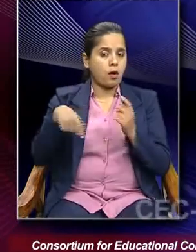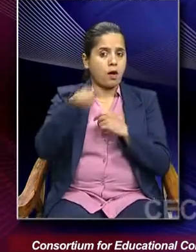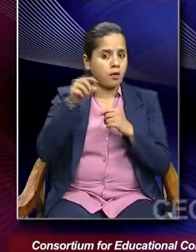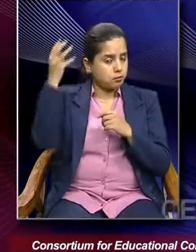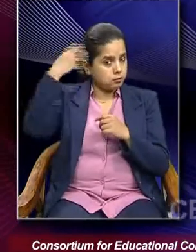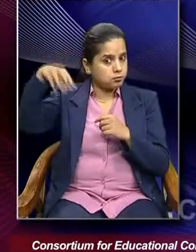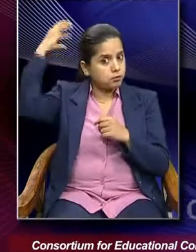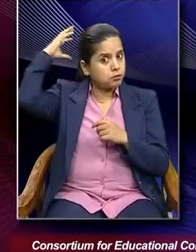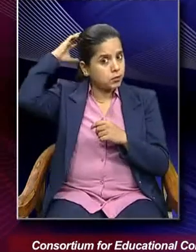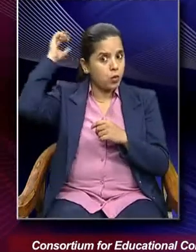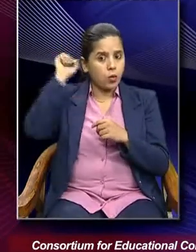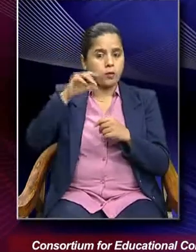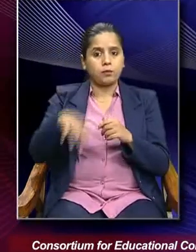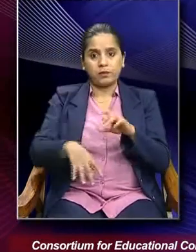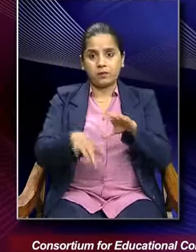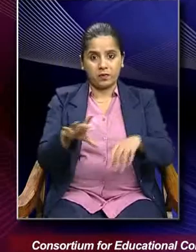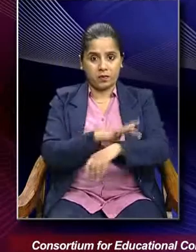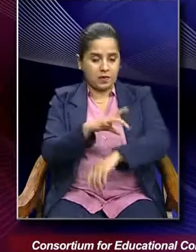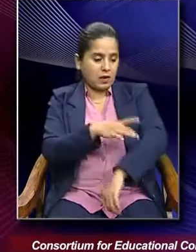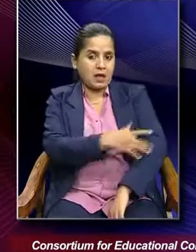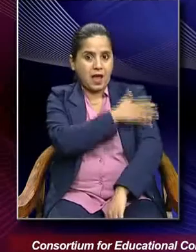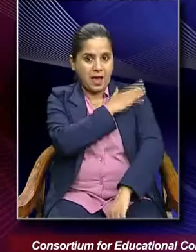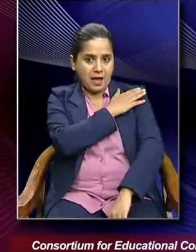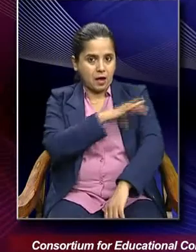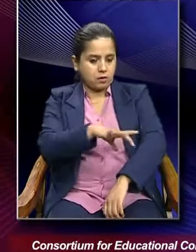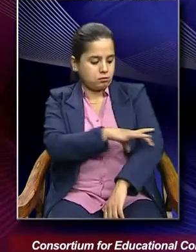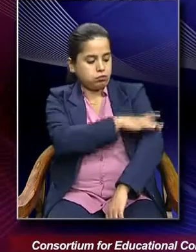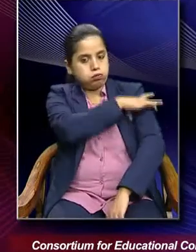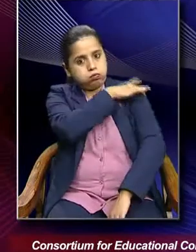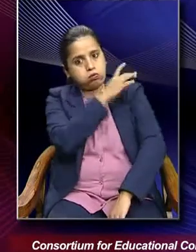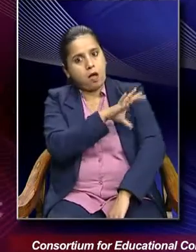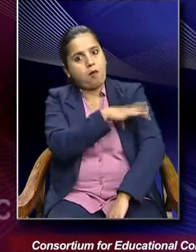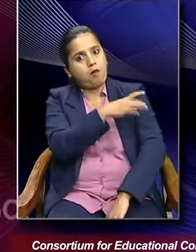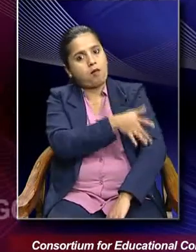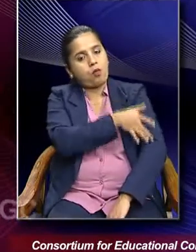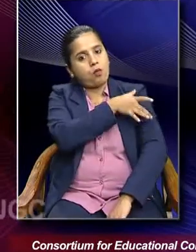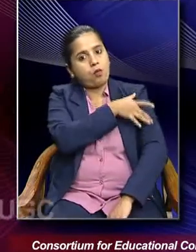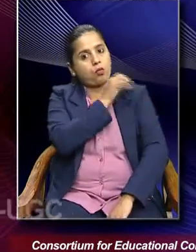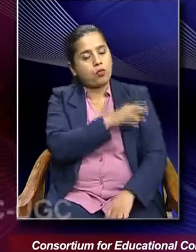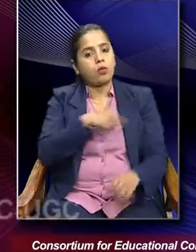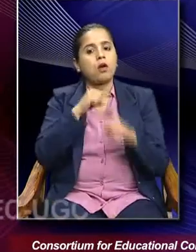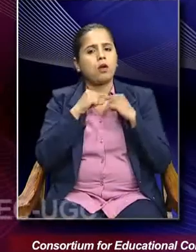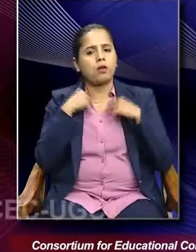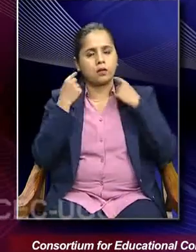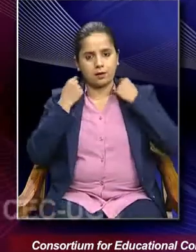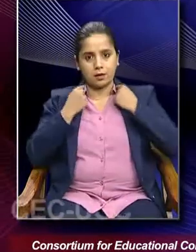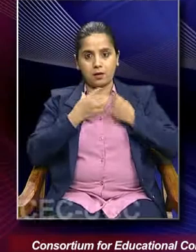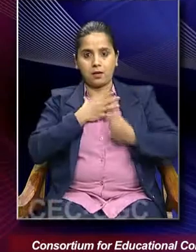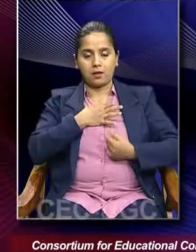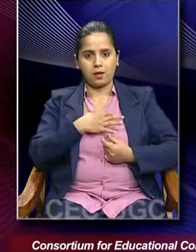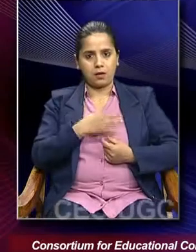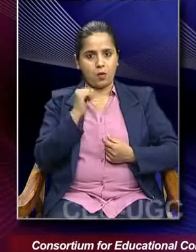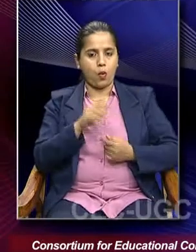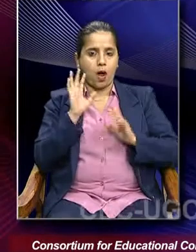bun and bangles cover her left arm. Cowrie shell necklace is seen around